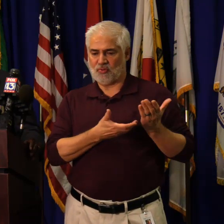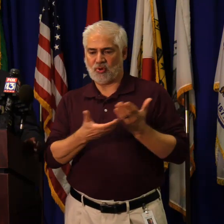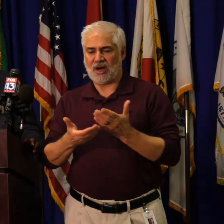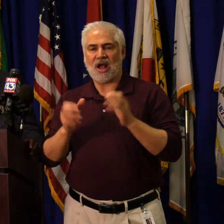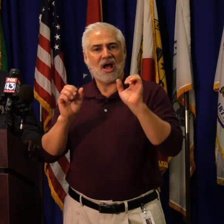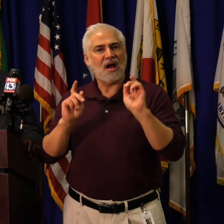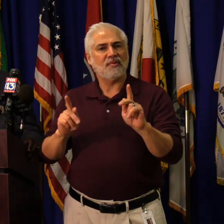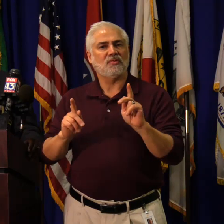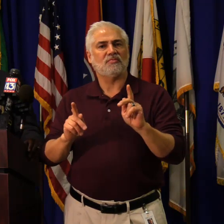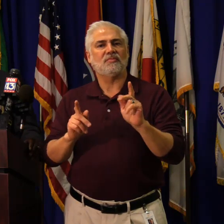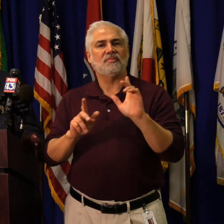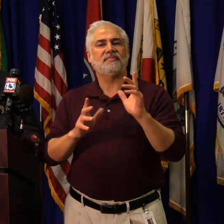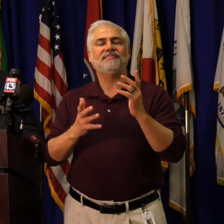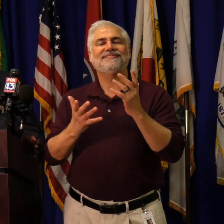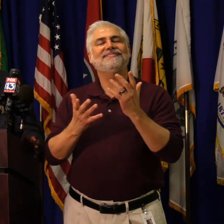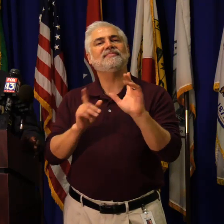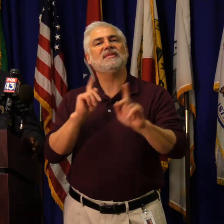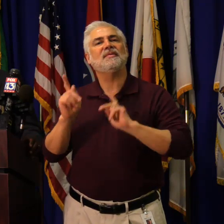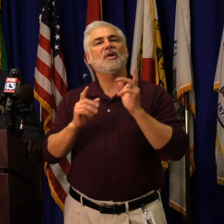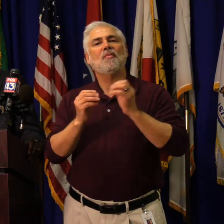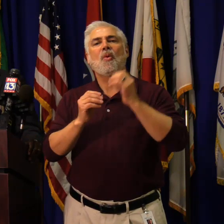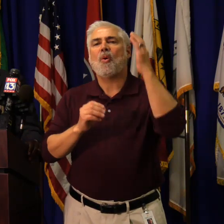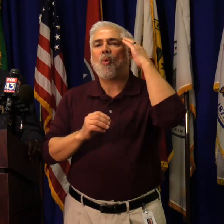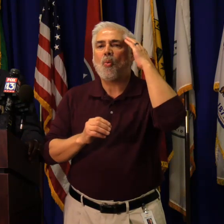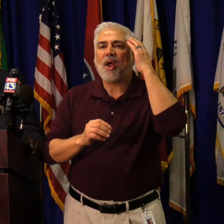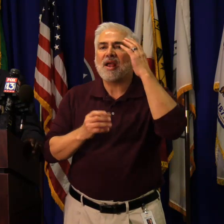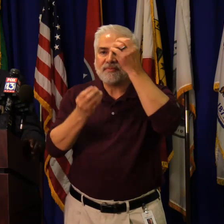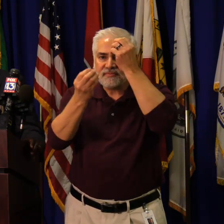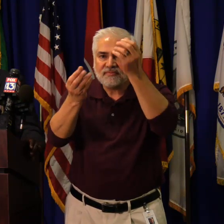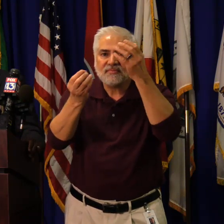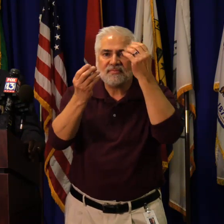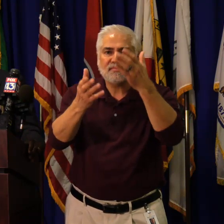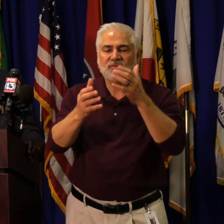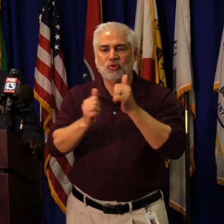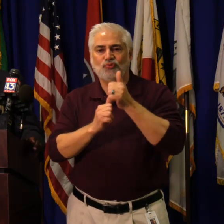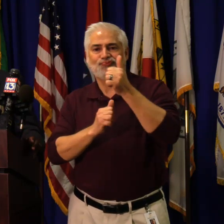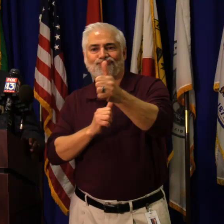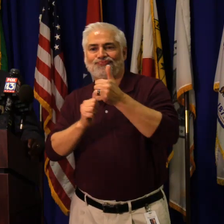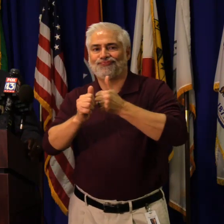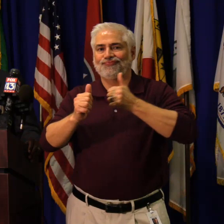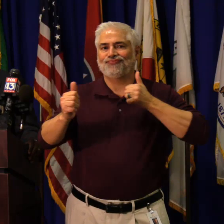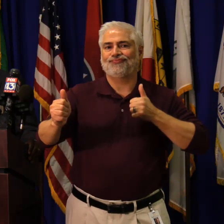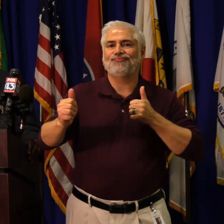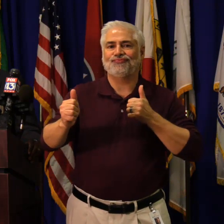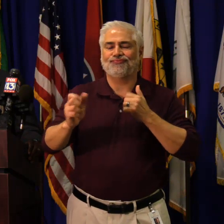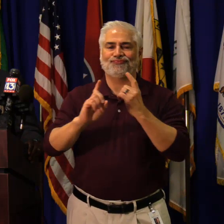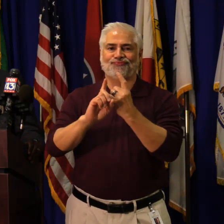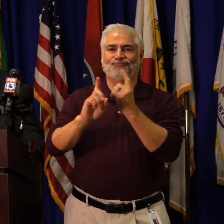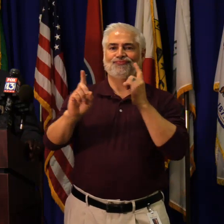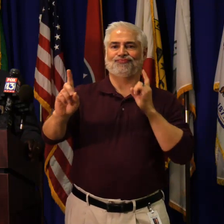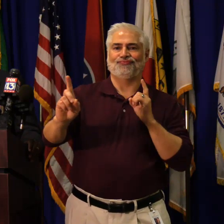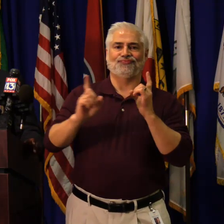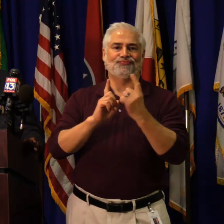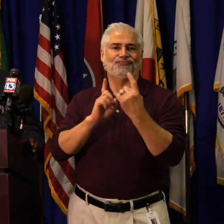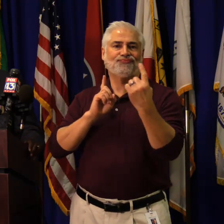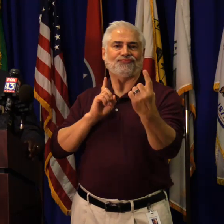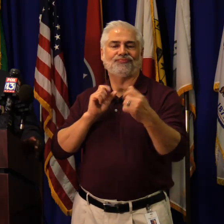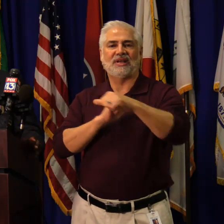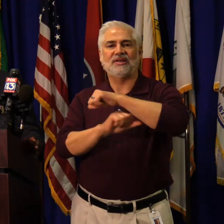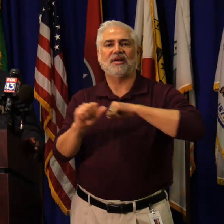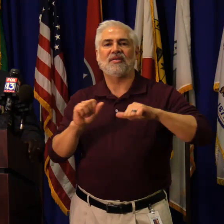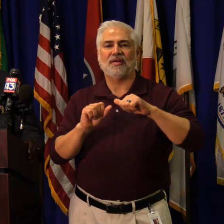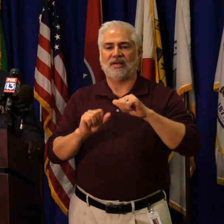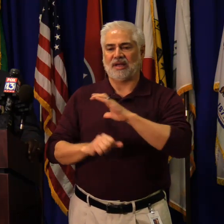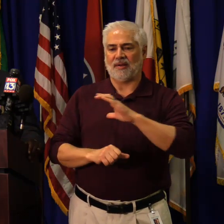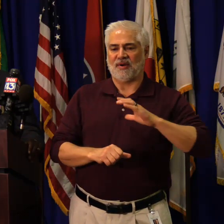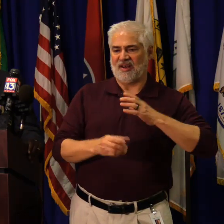opportunities to raise public awareness around social distance and its importance, and asking the commission to support an